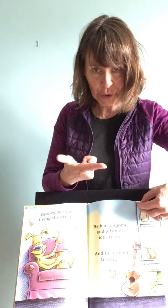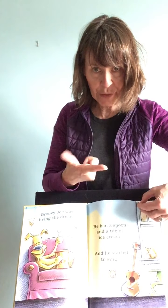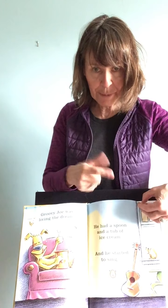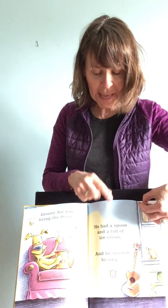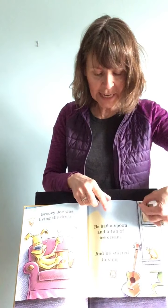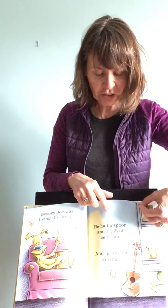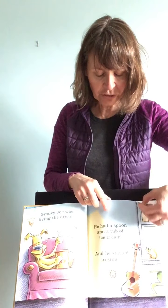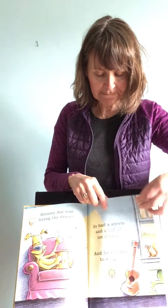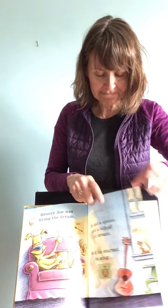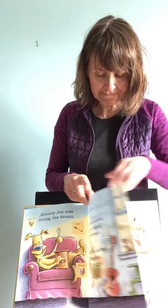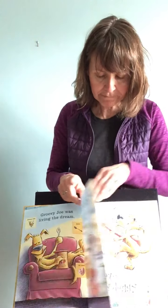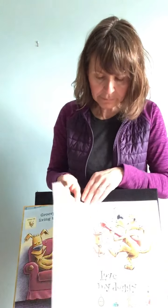the page.